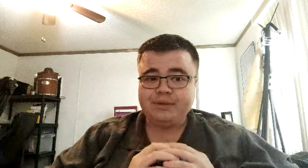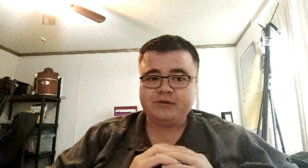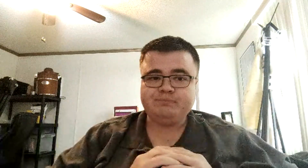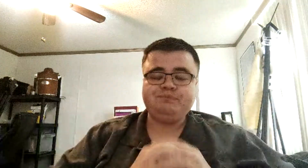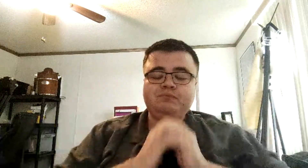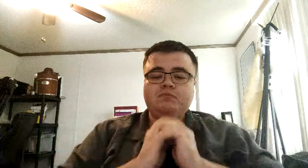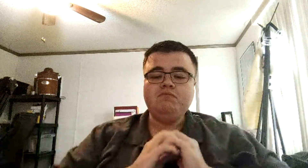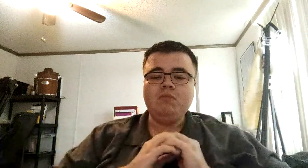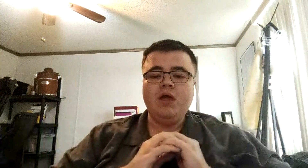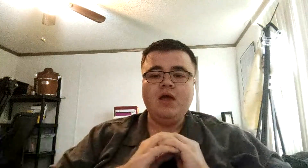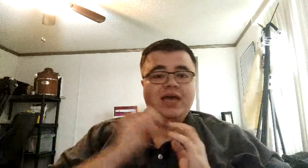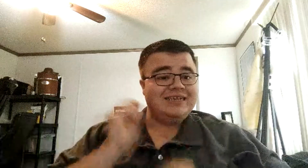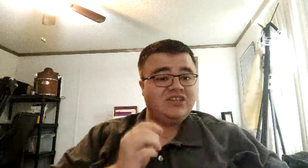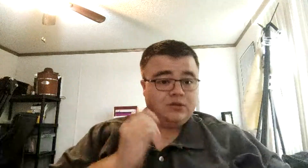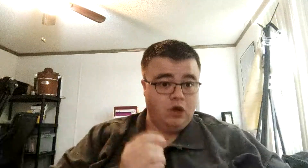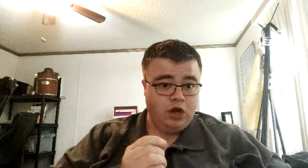happened? His son,